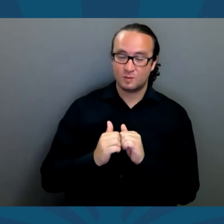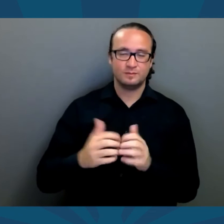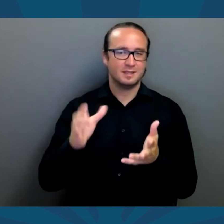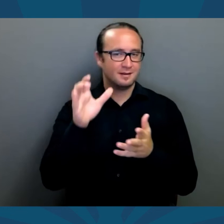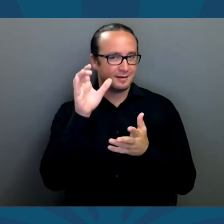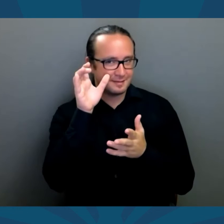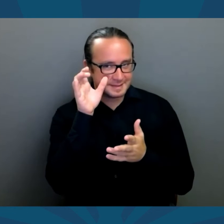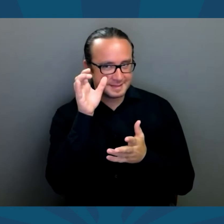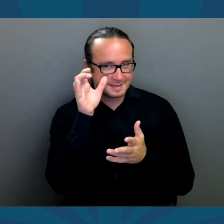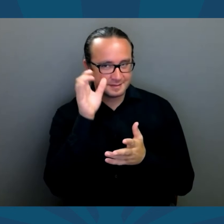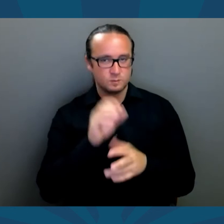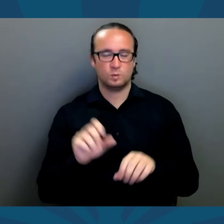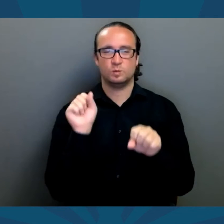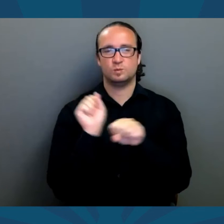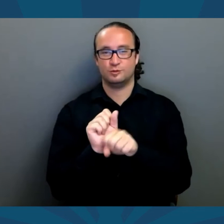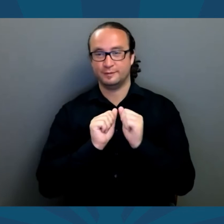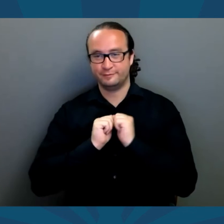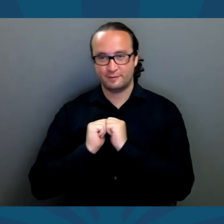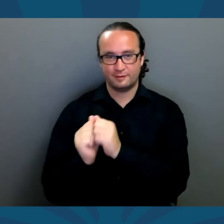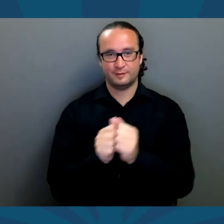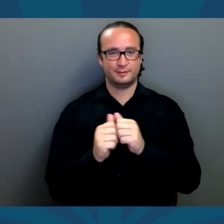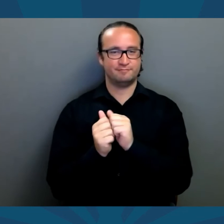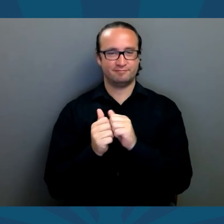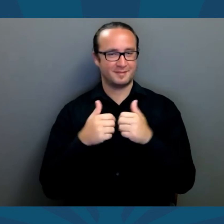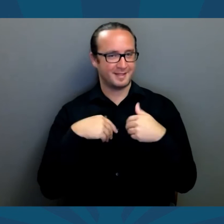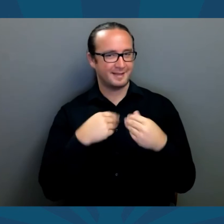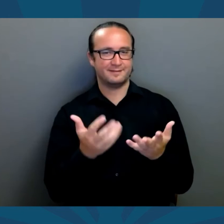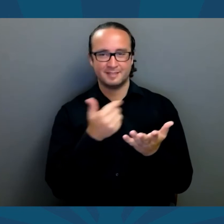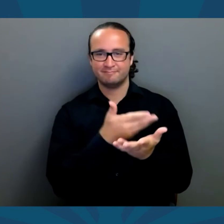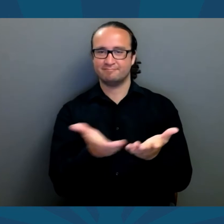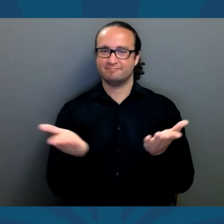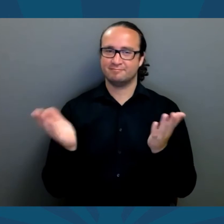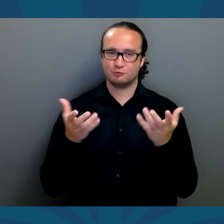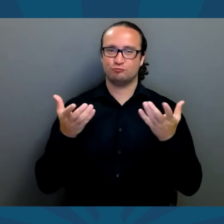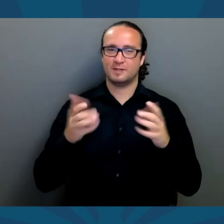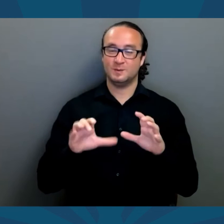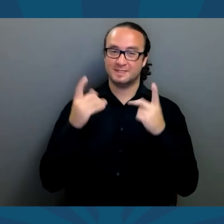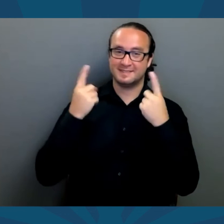together gives everyone a chance to succeed.